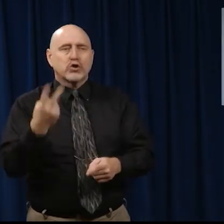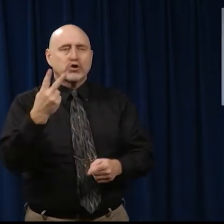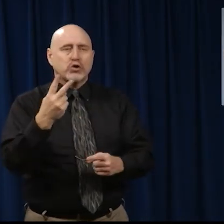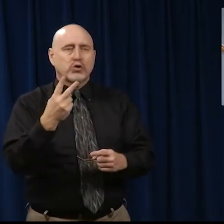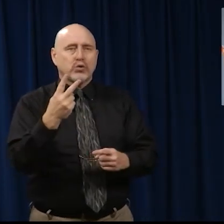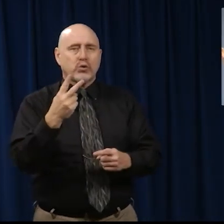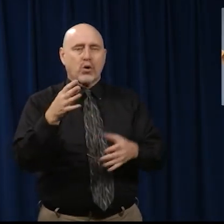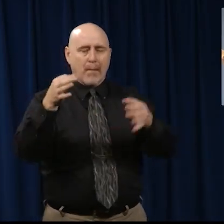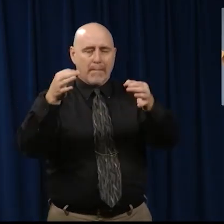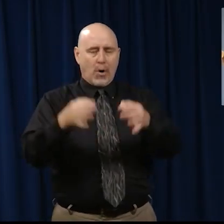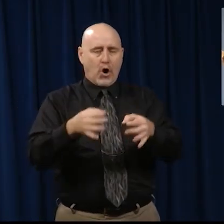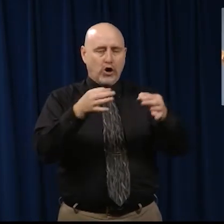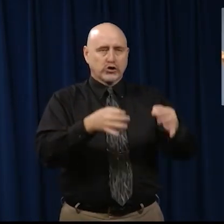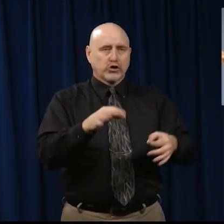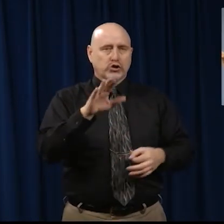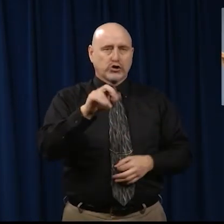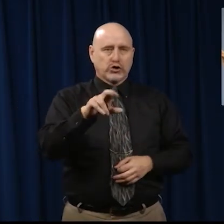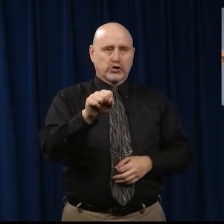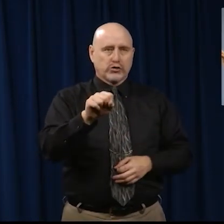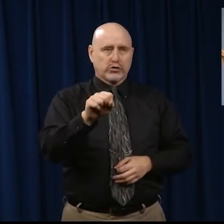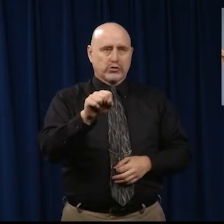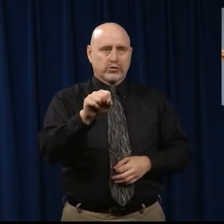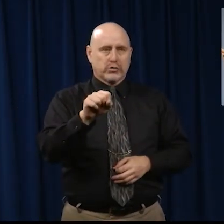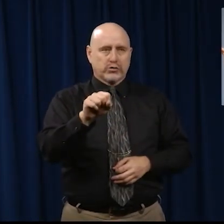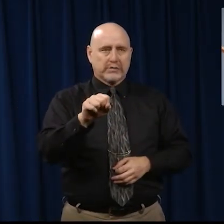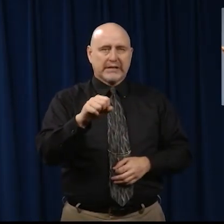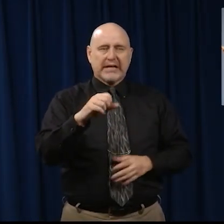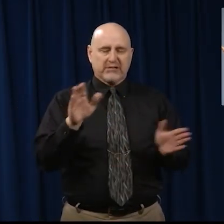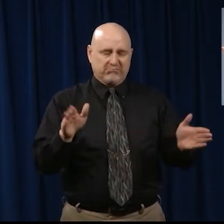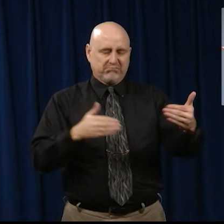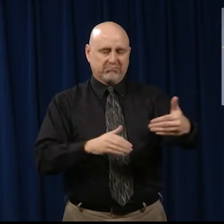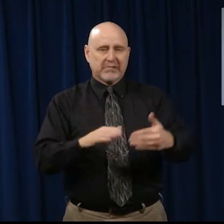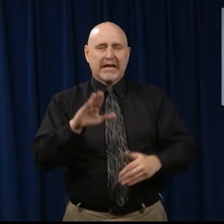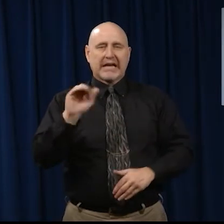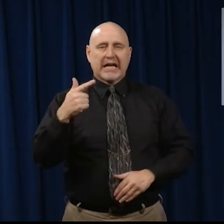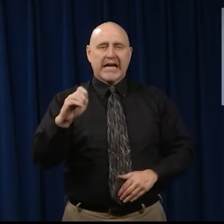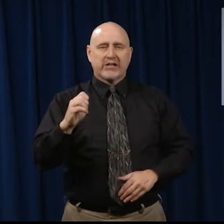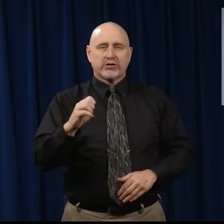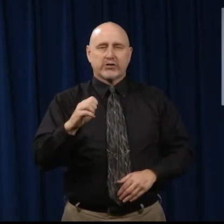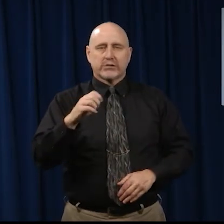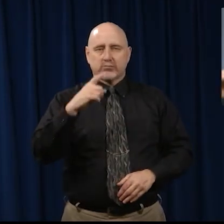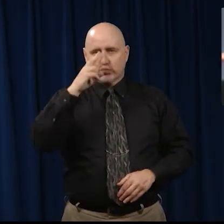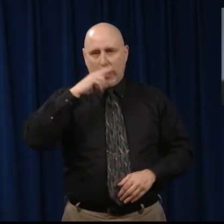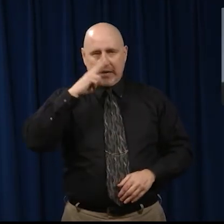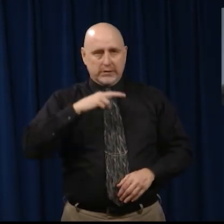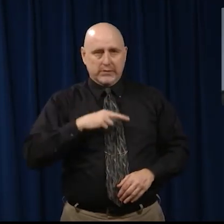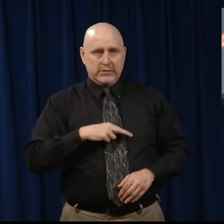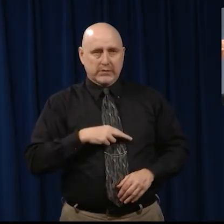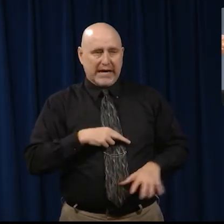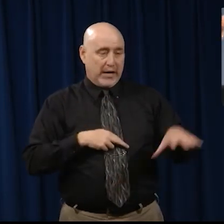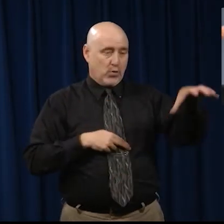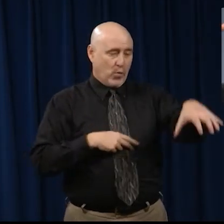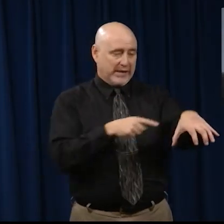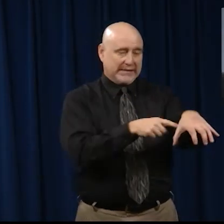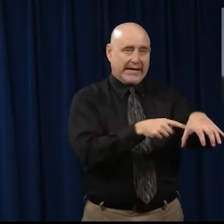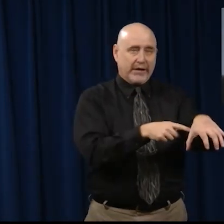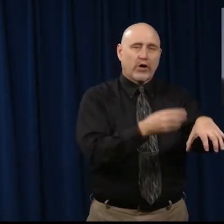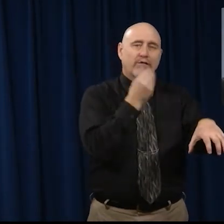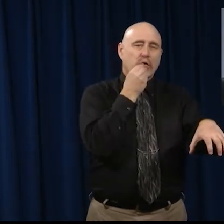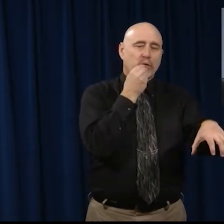There were 2 bars in the cage of the lab rats. Pardon me, in the cage of the lab rats. In one container, there was